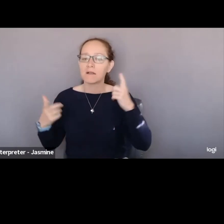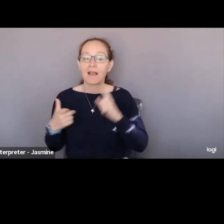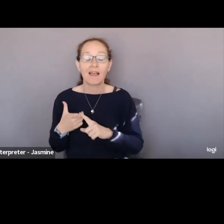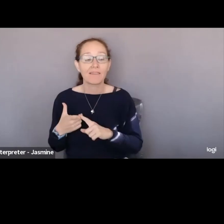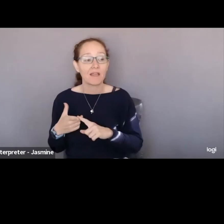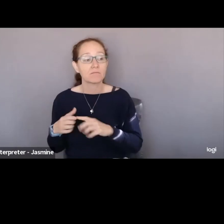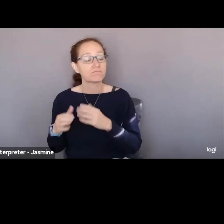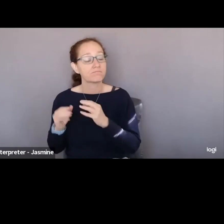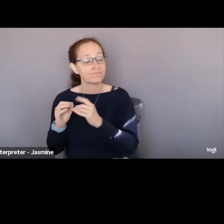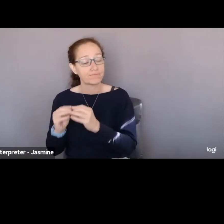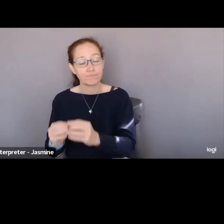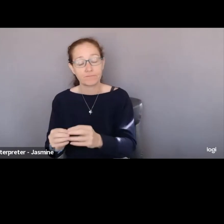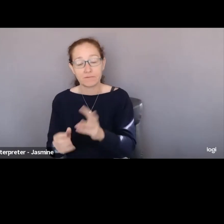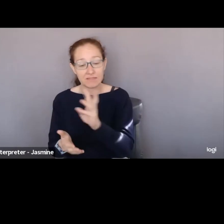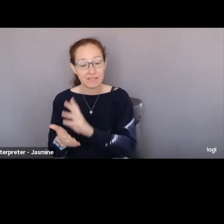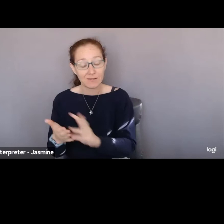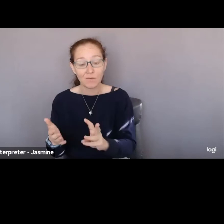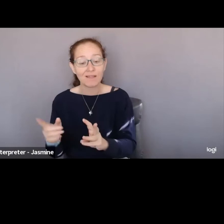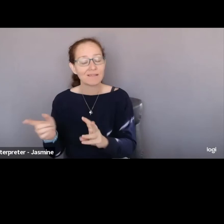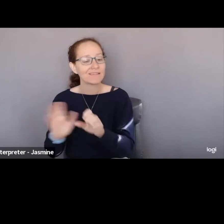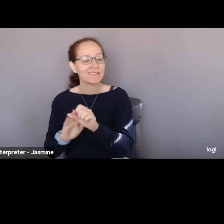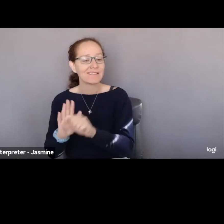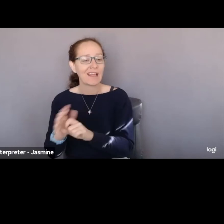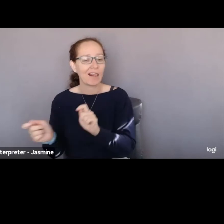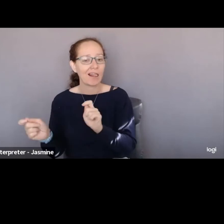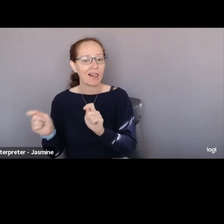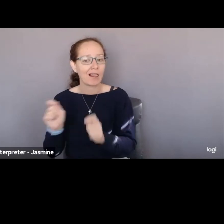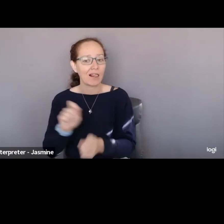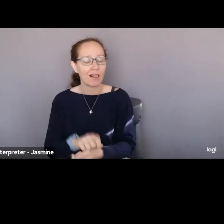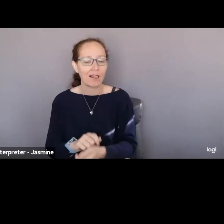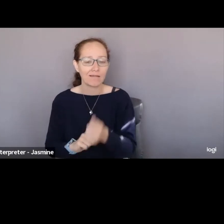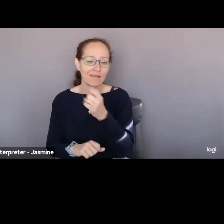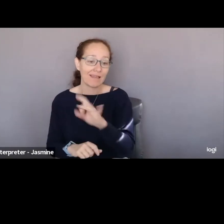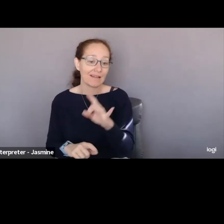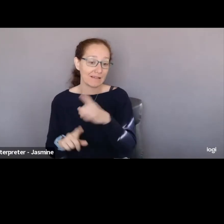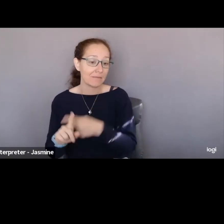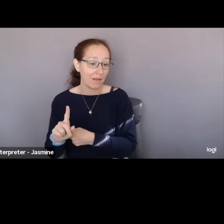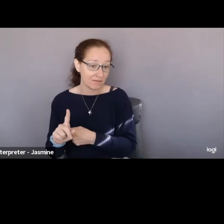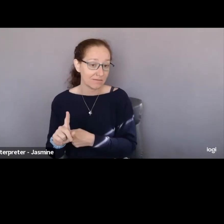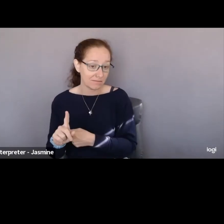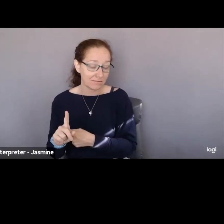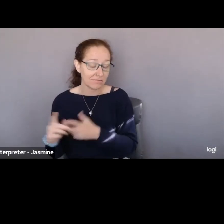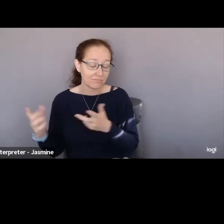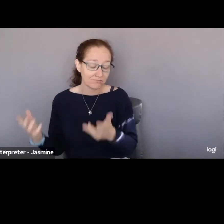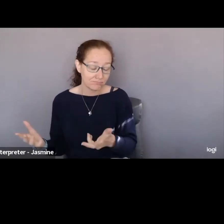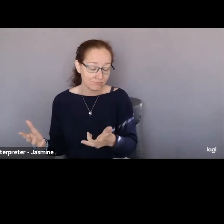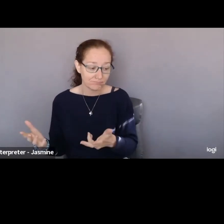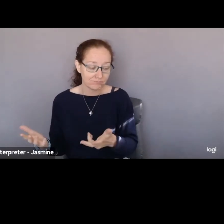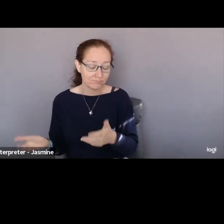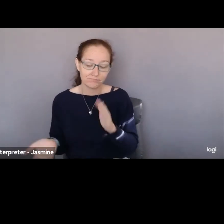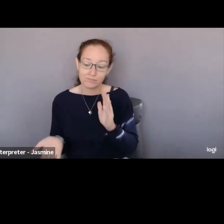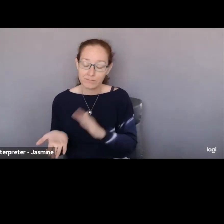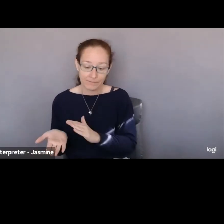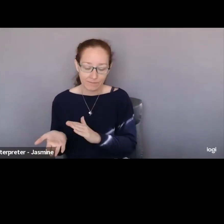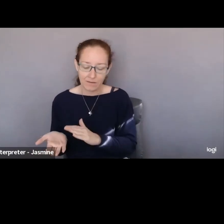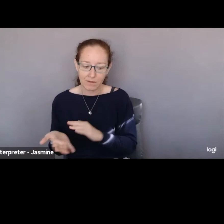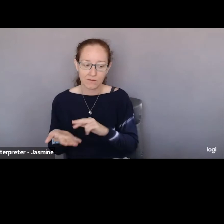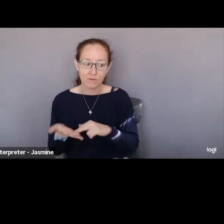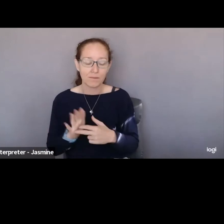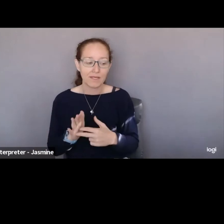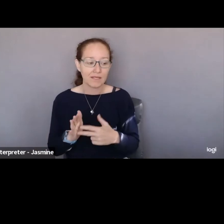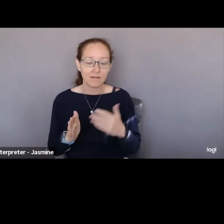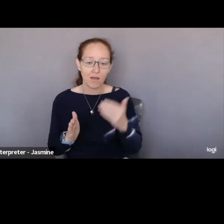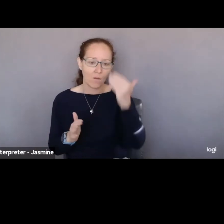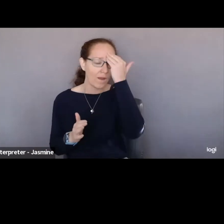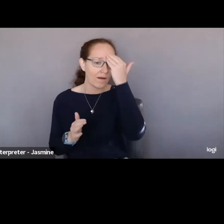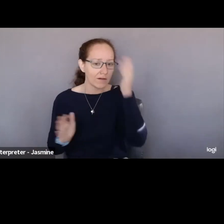months. So for this, what it tells me is that actually awareness raising is very critical, right? If it hadn't